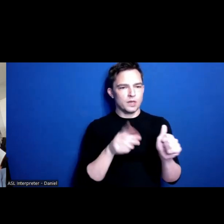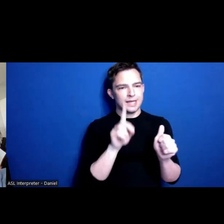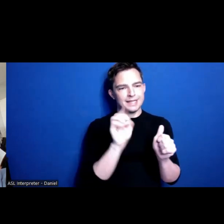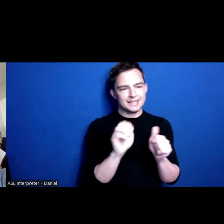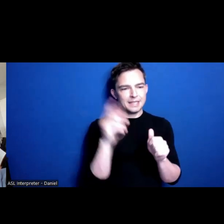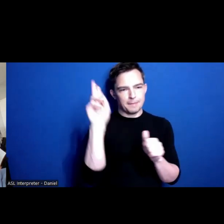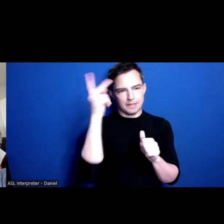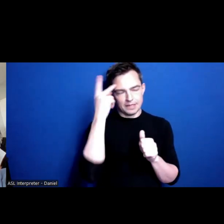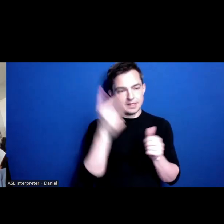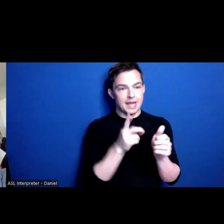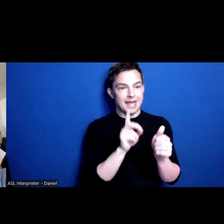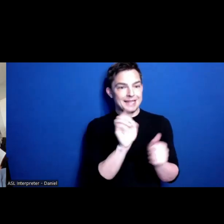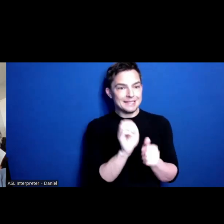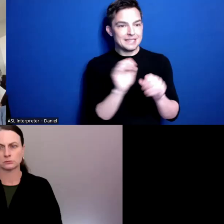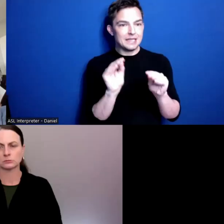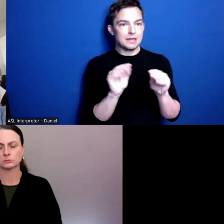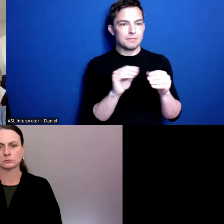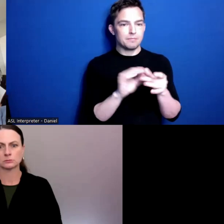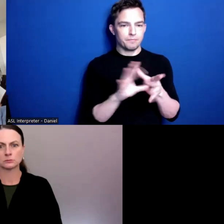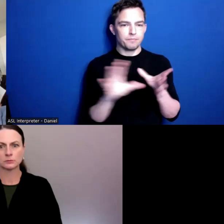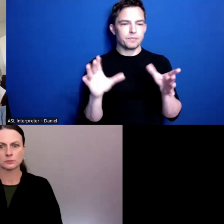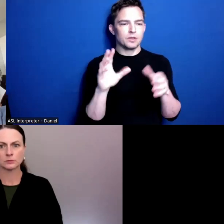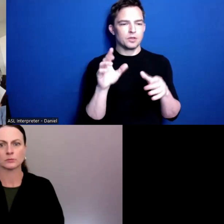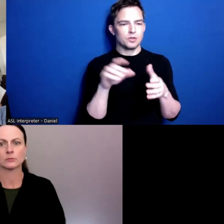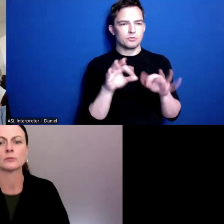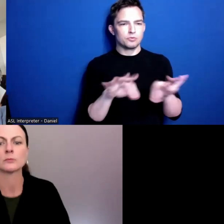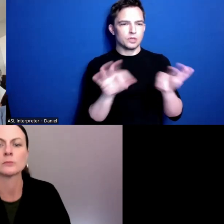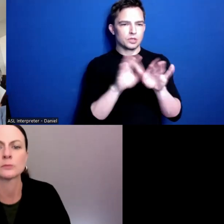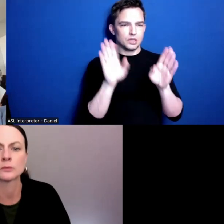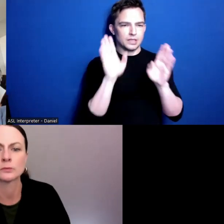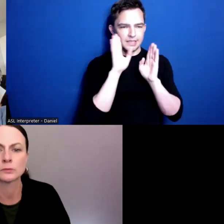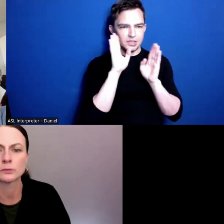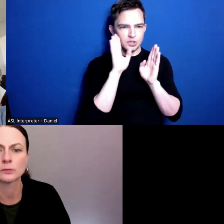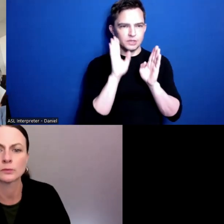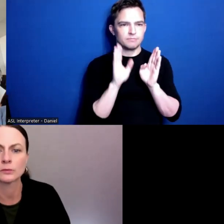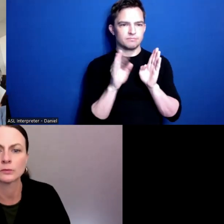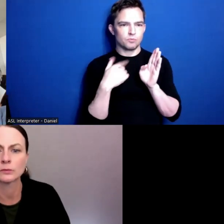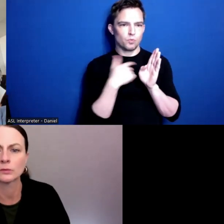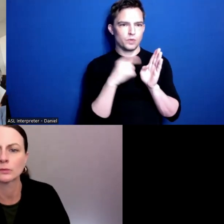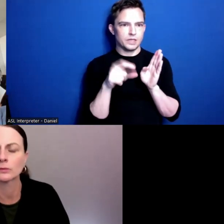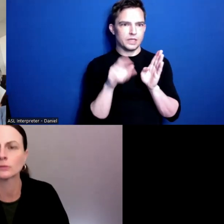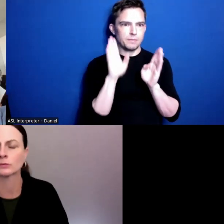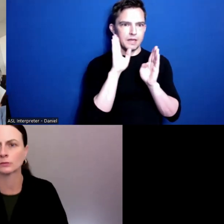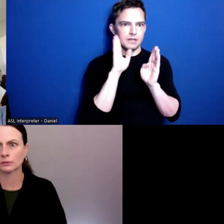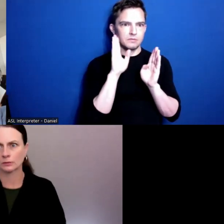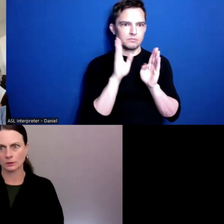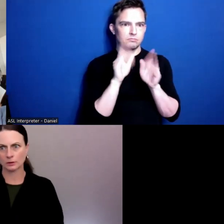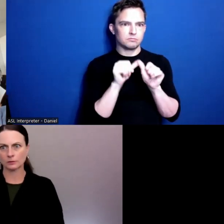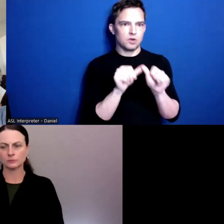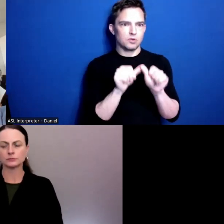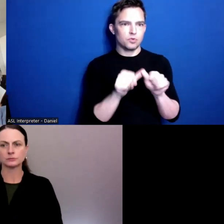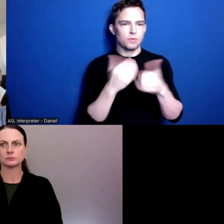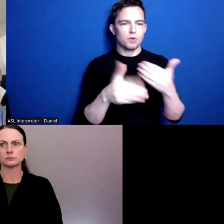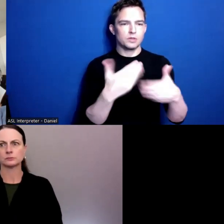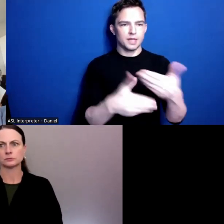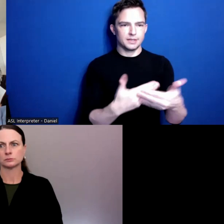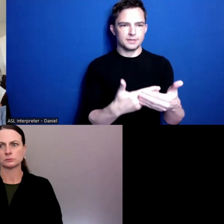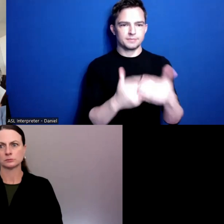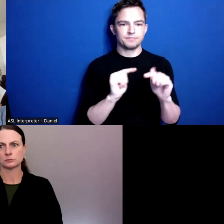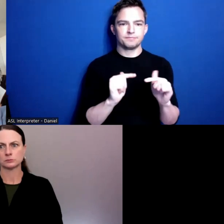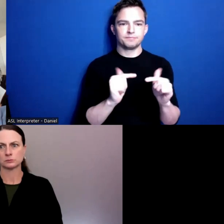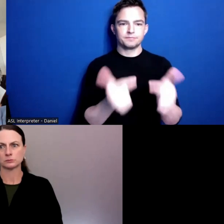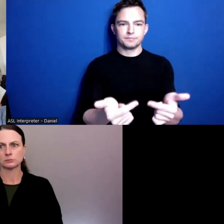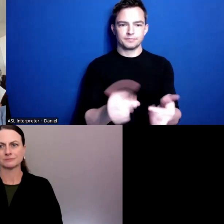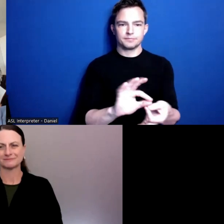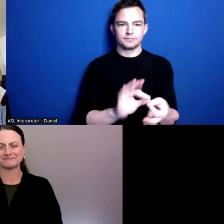and demobilize critical attention that we need to be paying to ongoing processes and